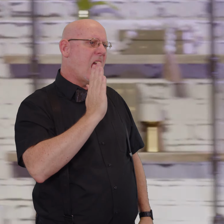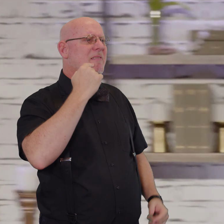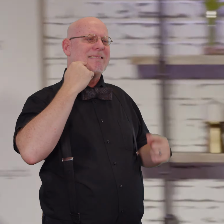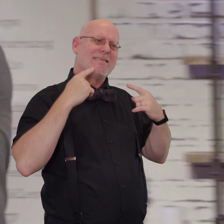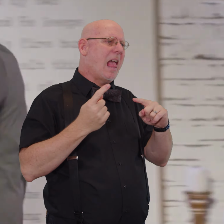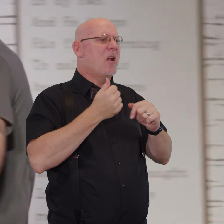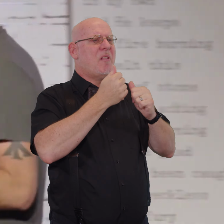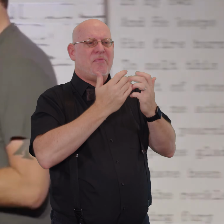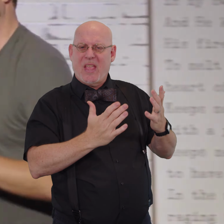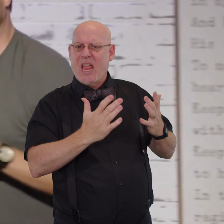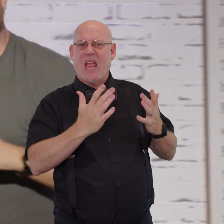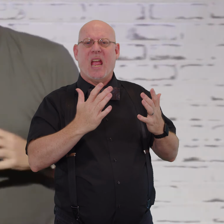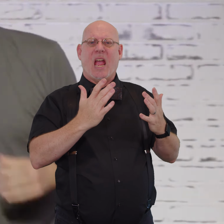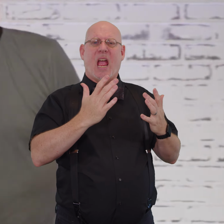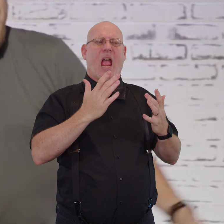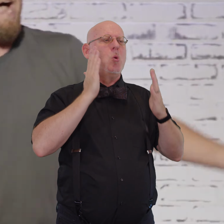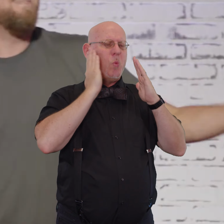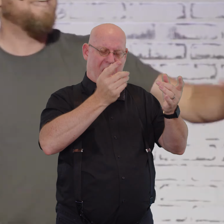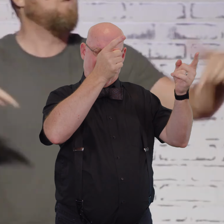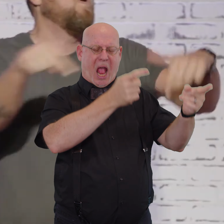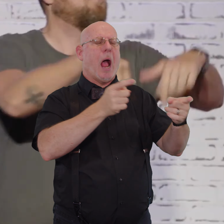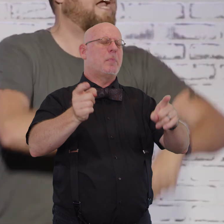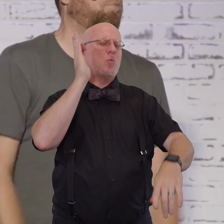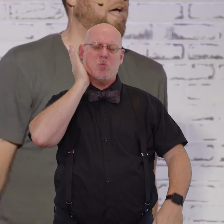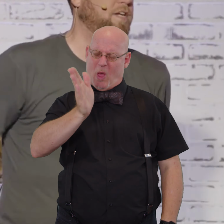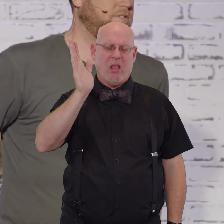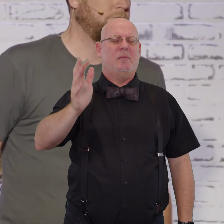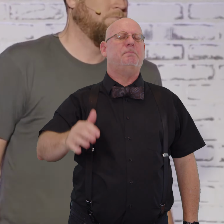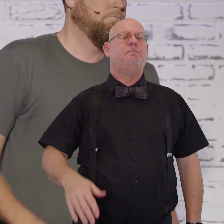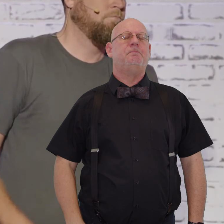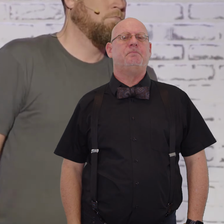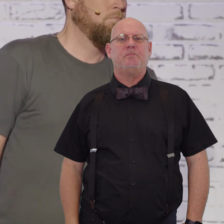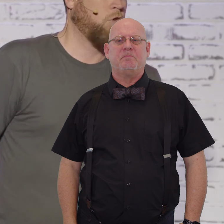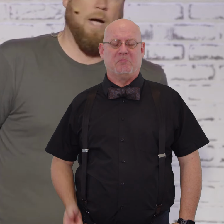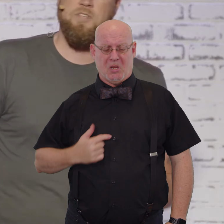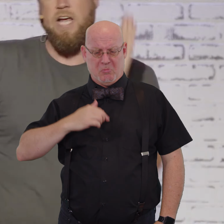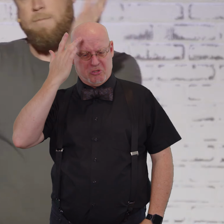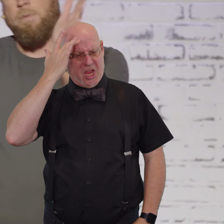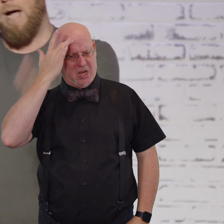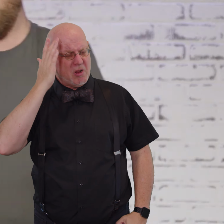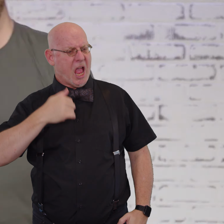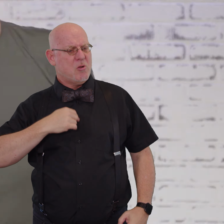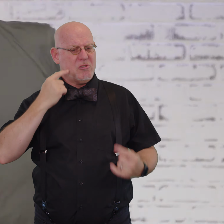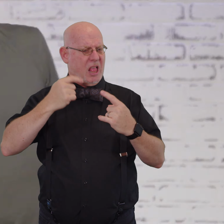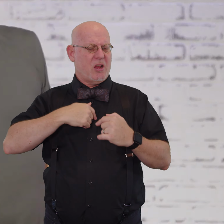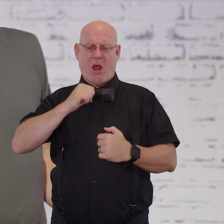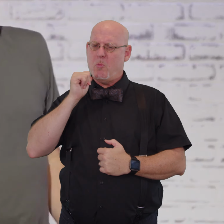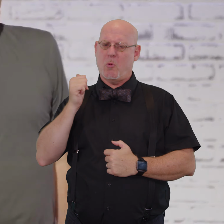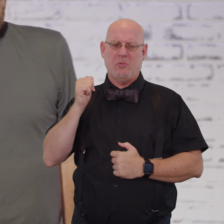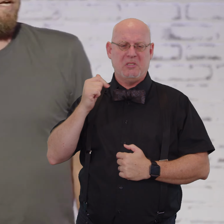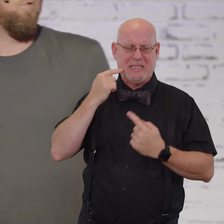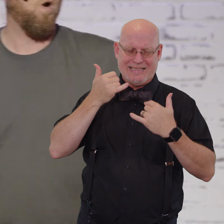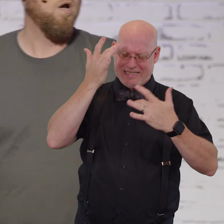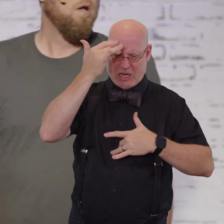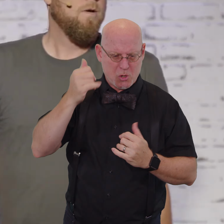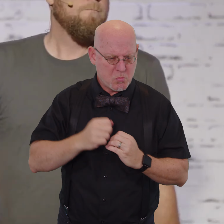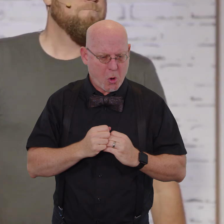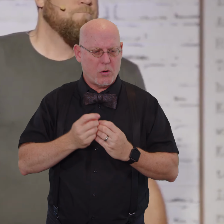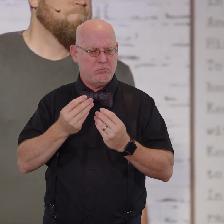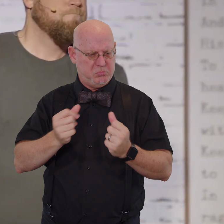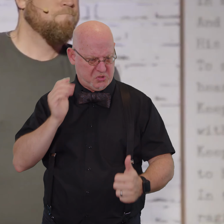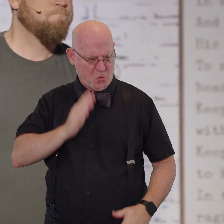testify to, declare things, state things, and they will take place. So I'm sick, but I'm going to declare that I won't be sick anymore.